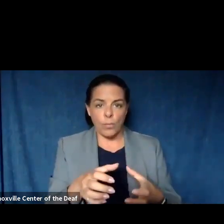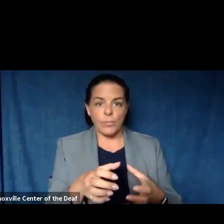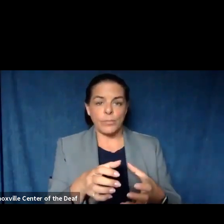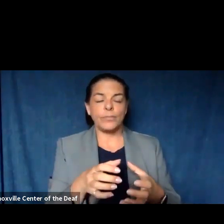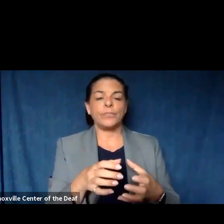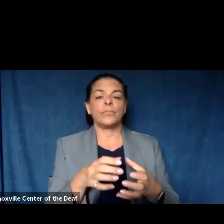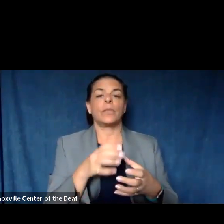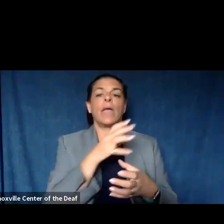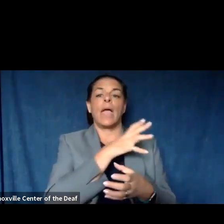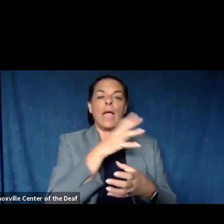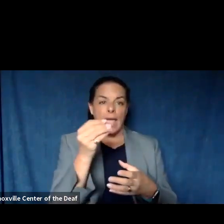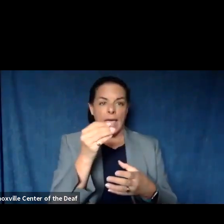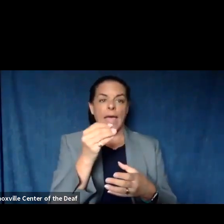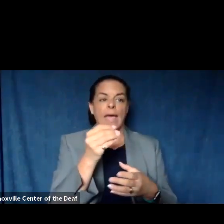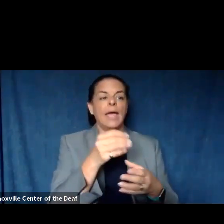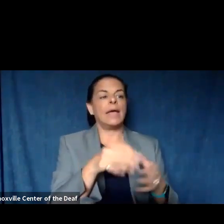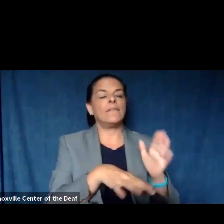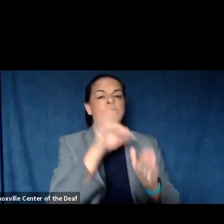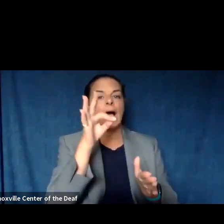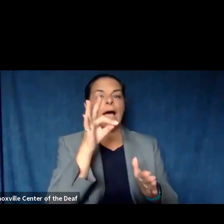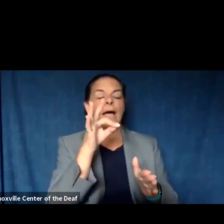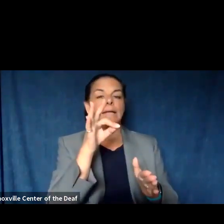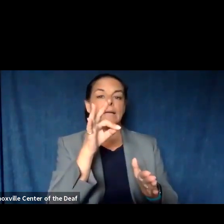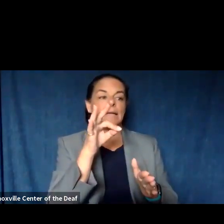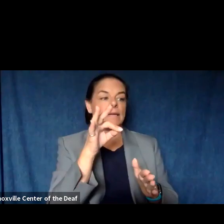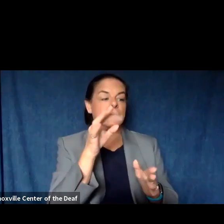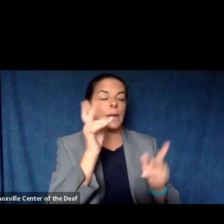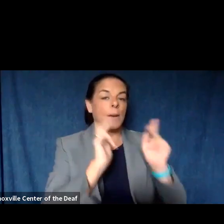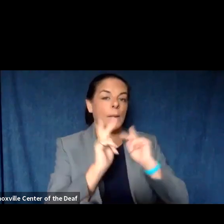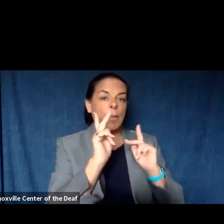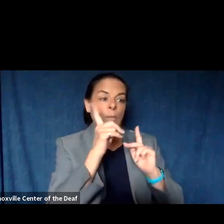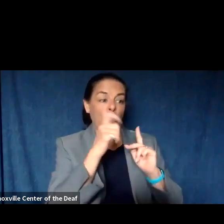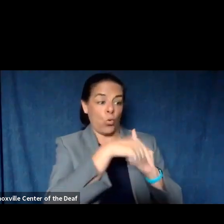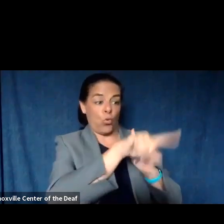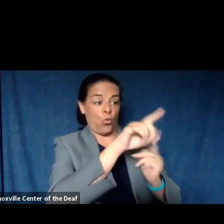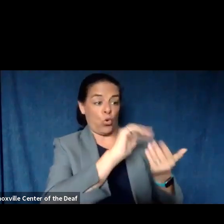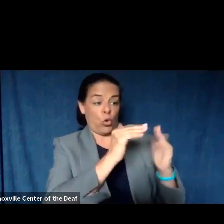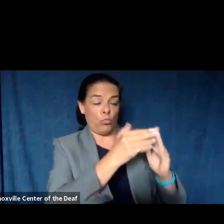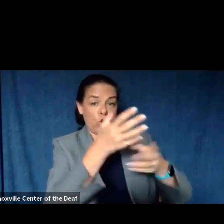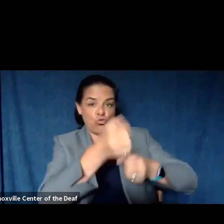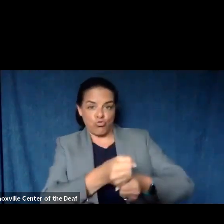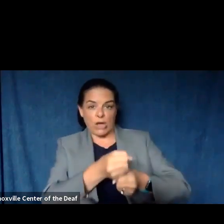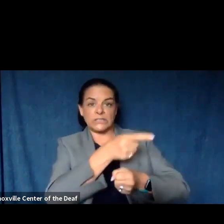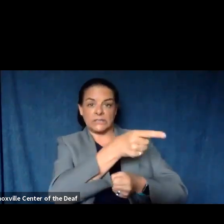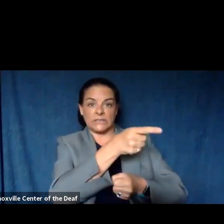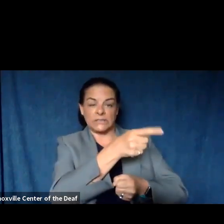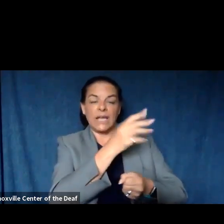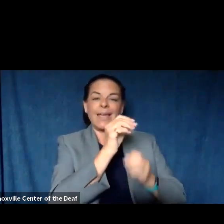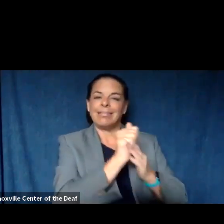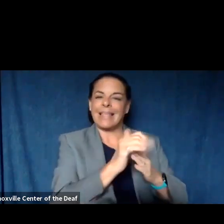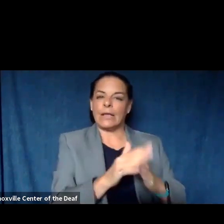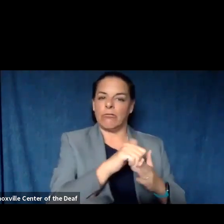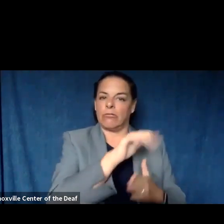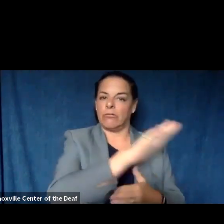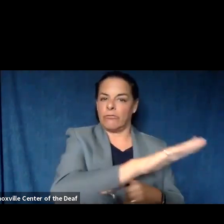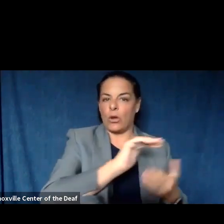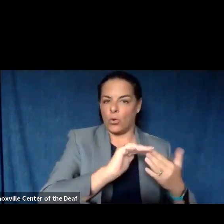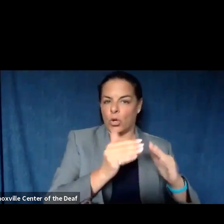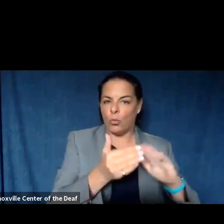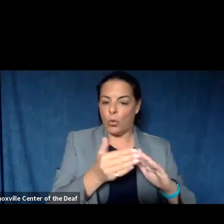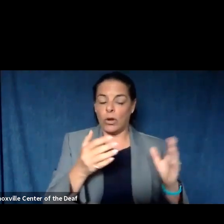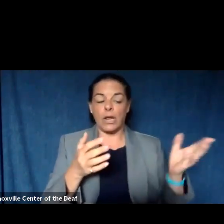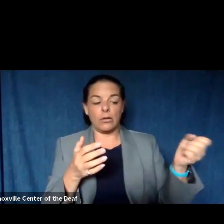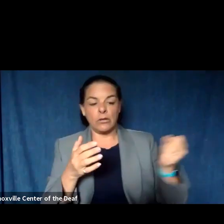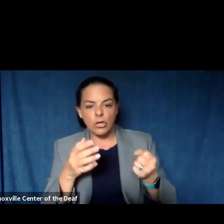and getting trusted people from the community and leaders within their community here